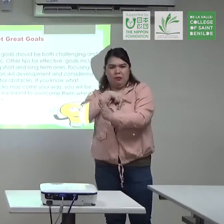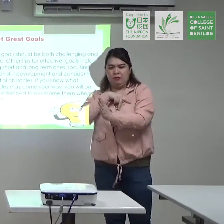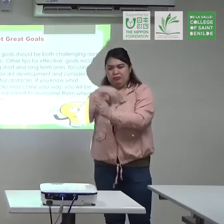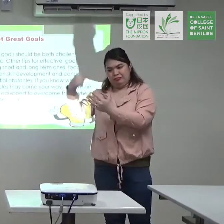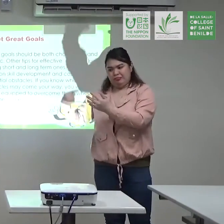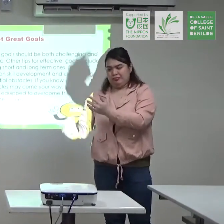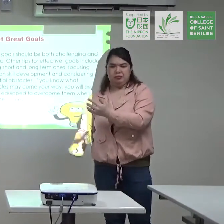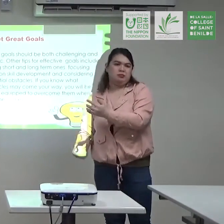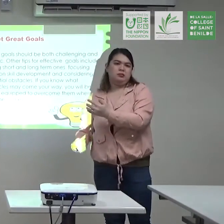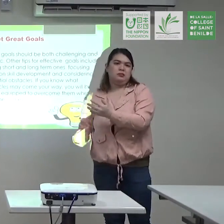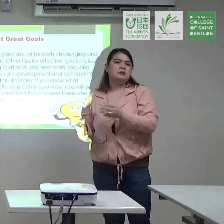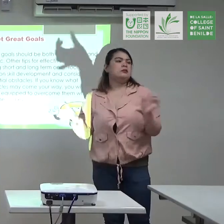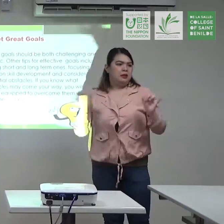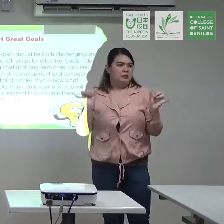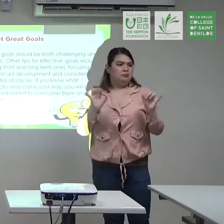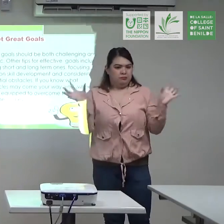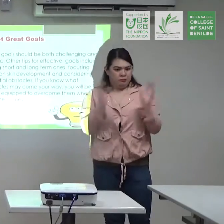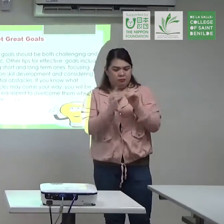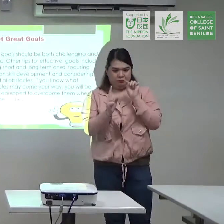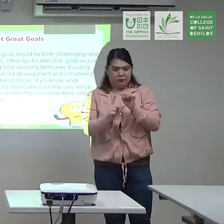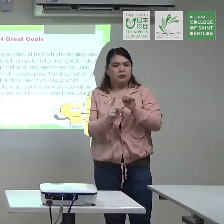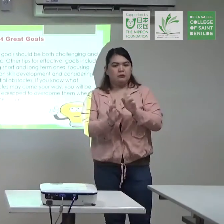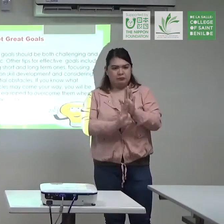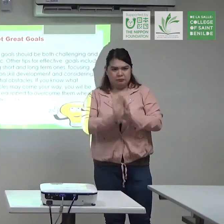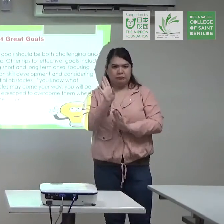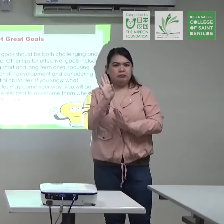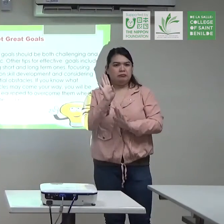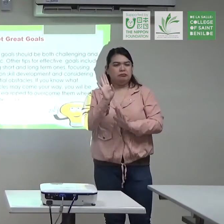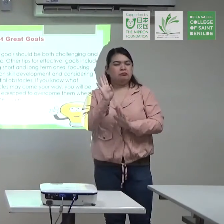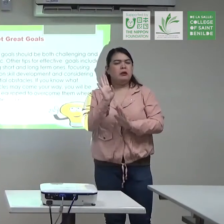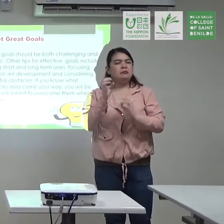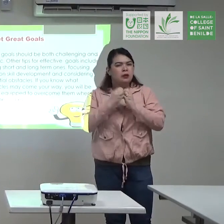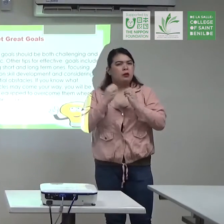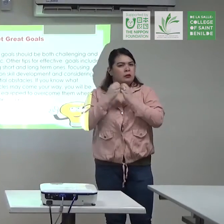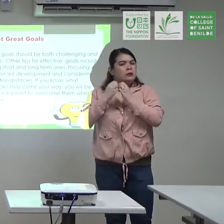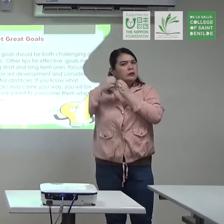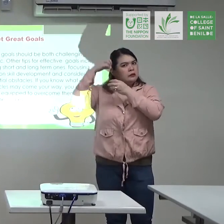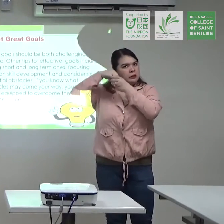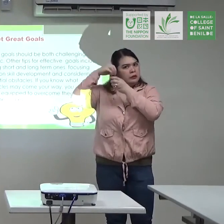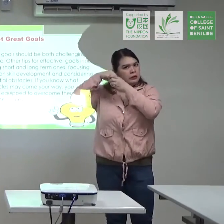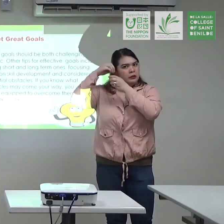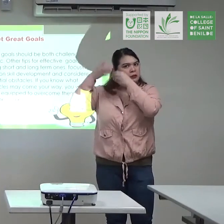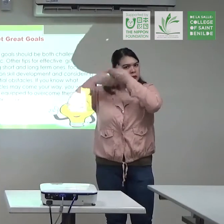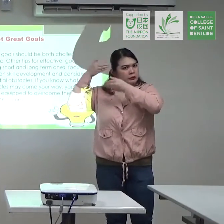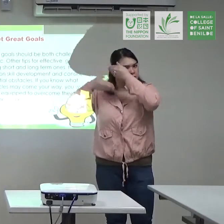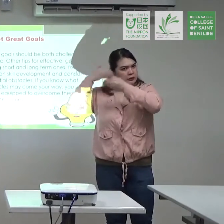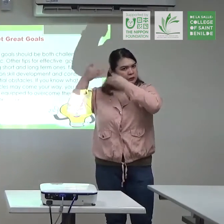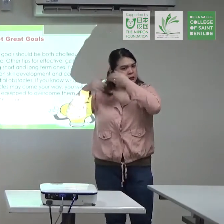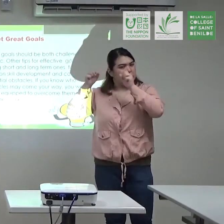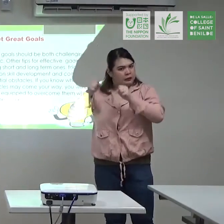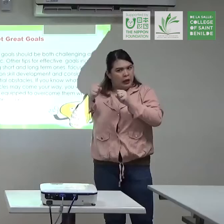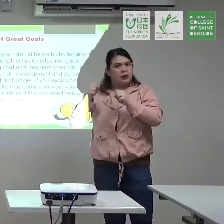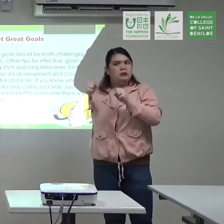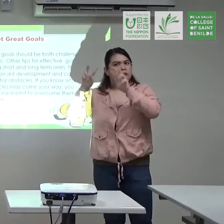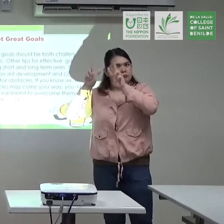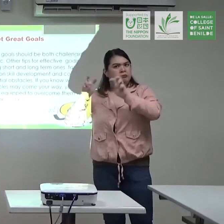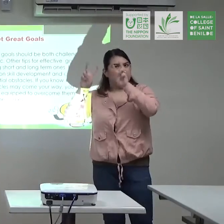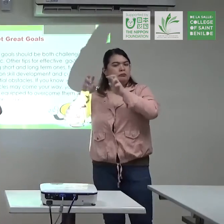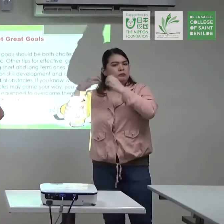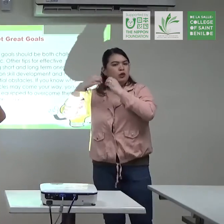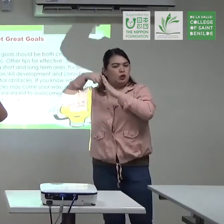here, even in developing metacognitive skills, mentally the child, the learner should be able to